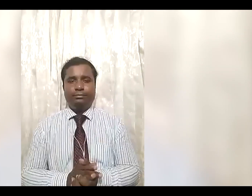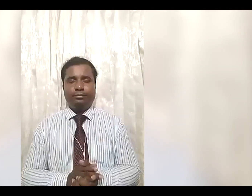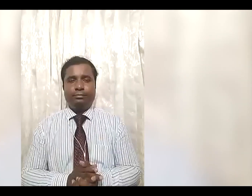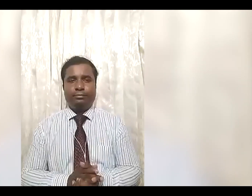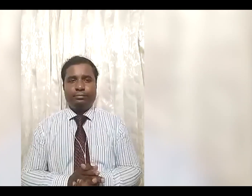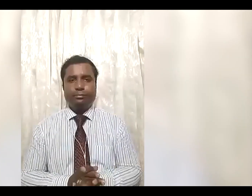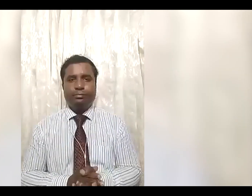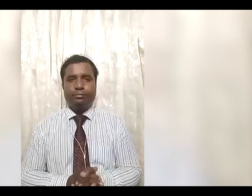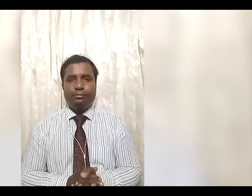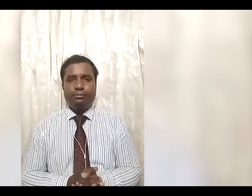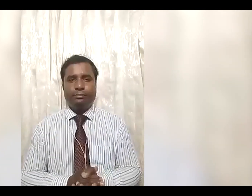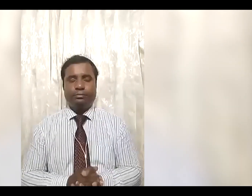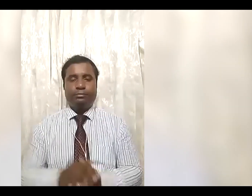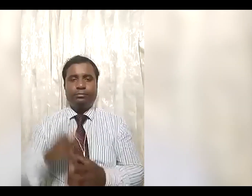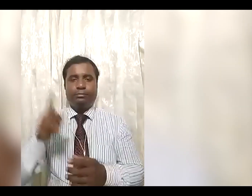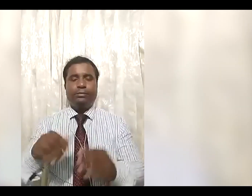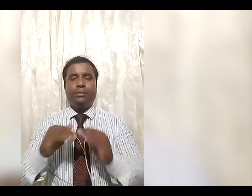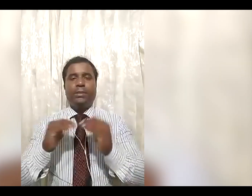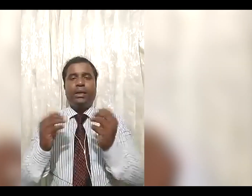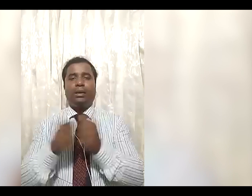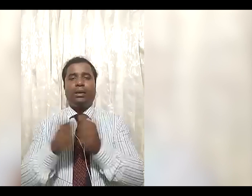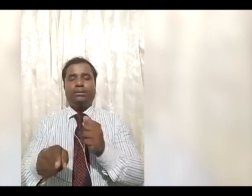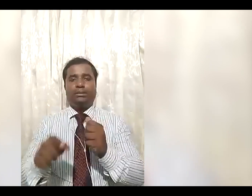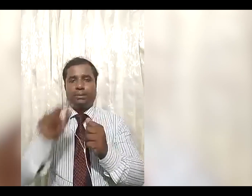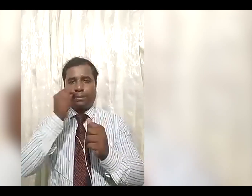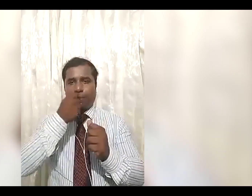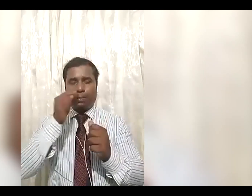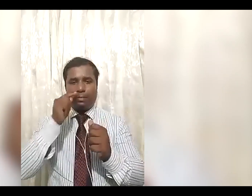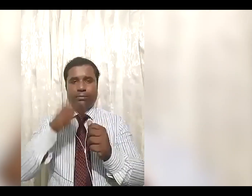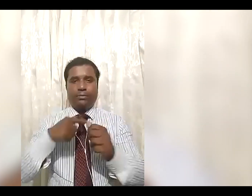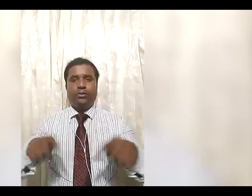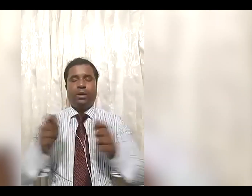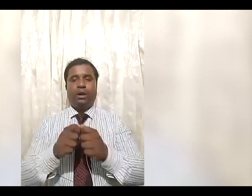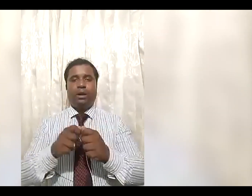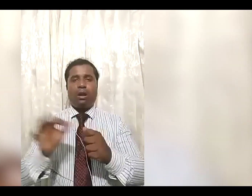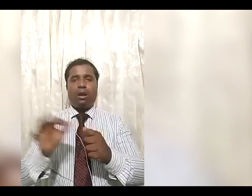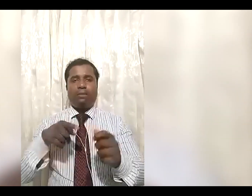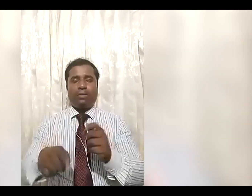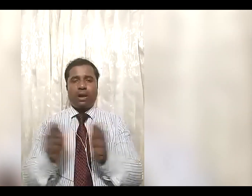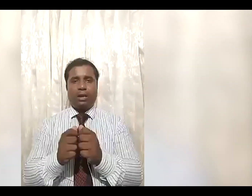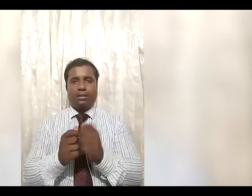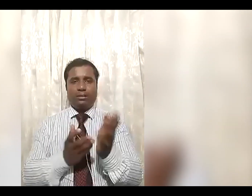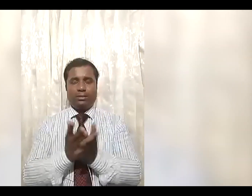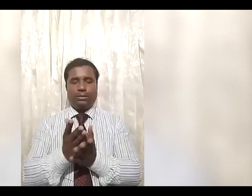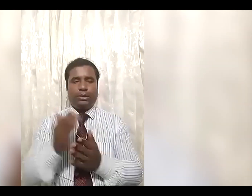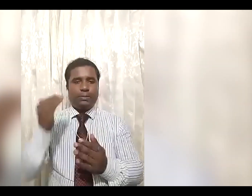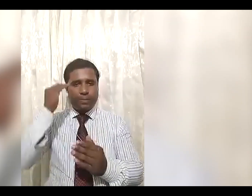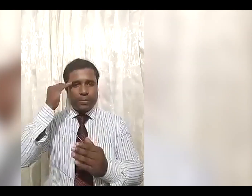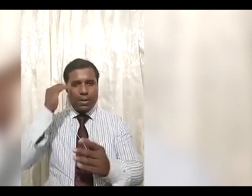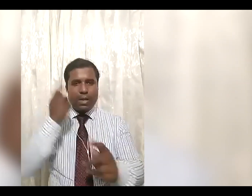the gender dimension, that women are disproportionately afflicted by disabilities.